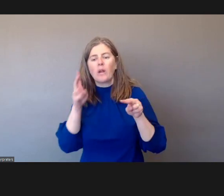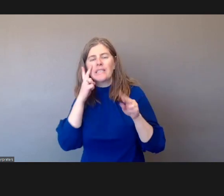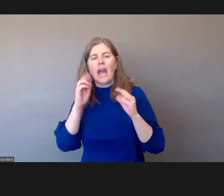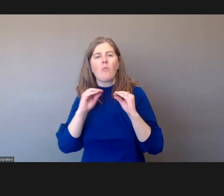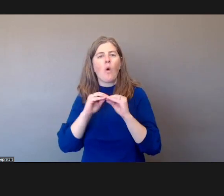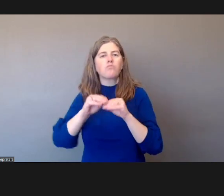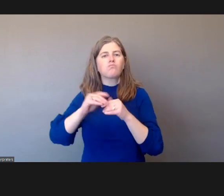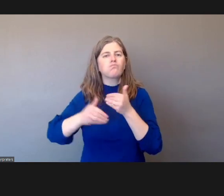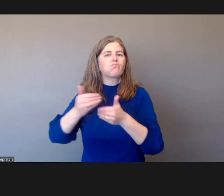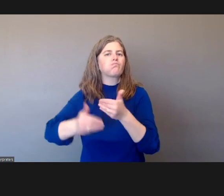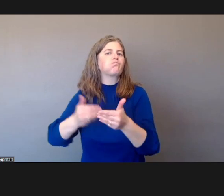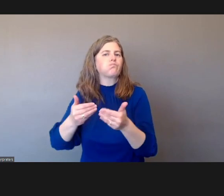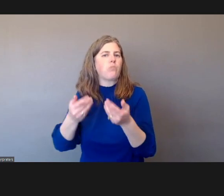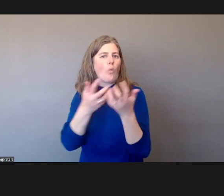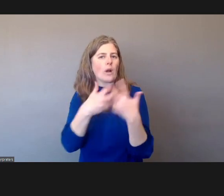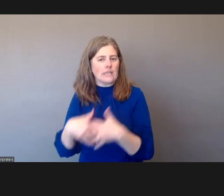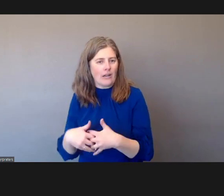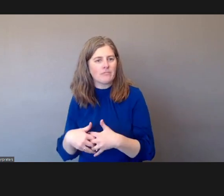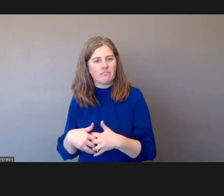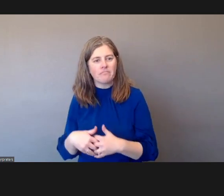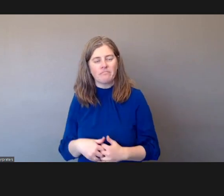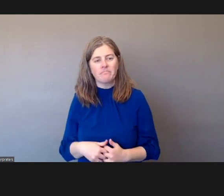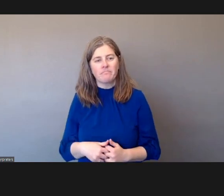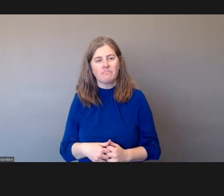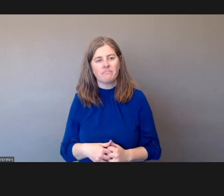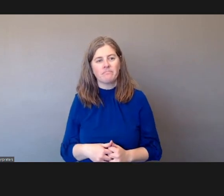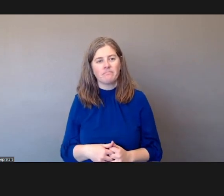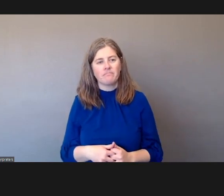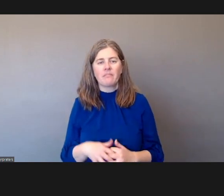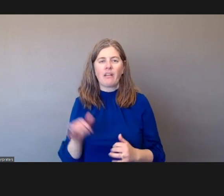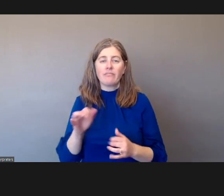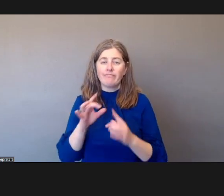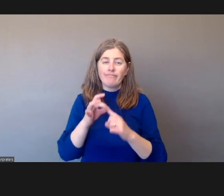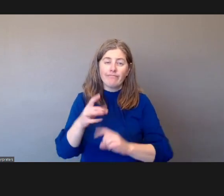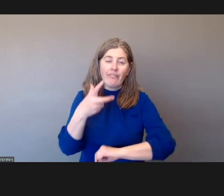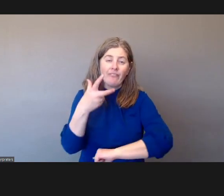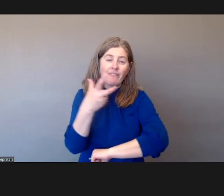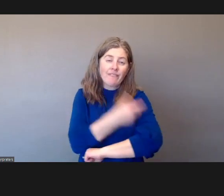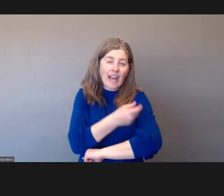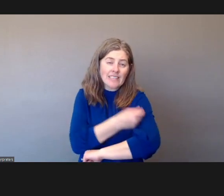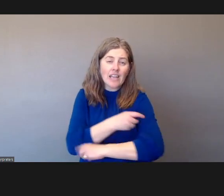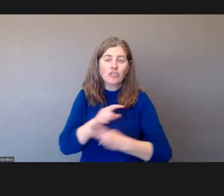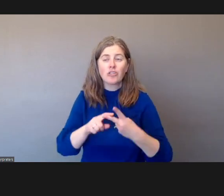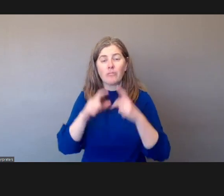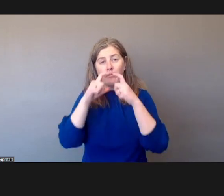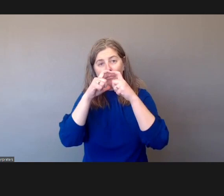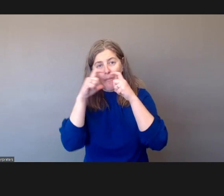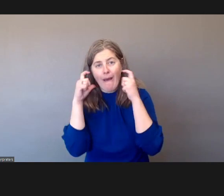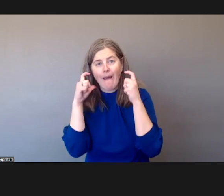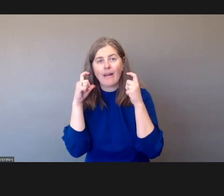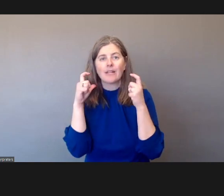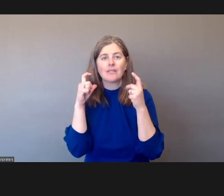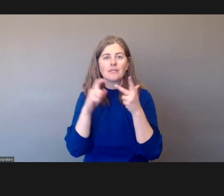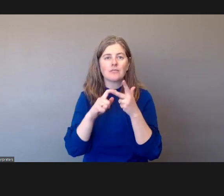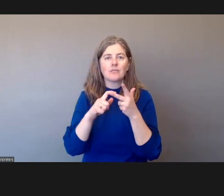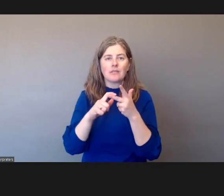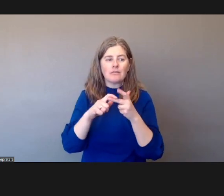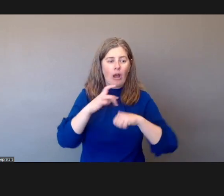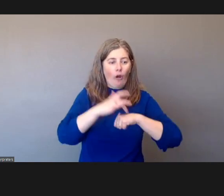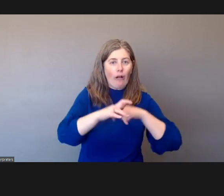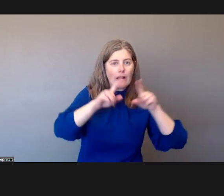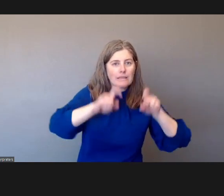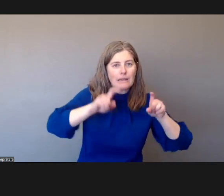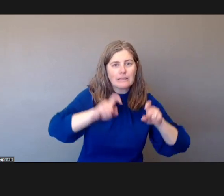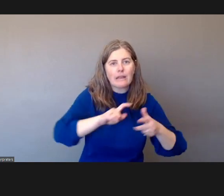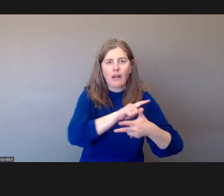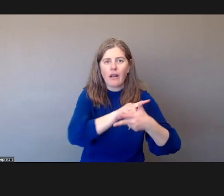things work out. As usual, things like vaccination rates and masking and, early testing and all those things